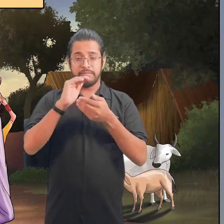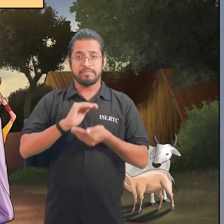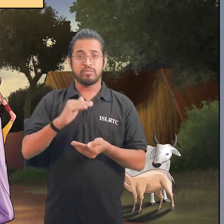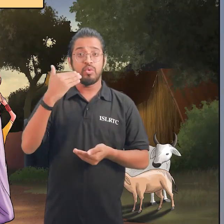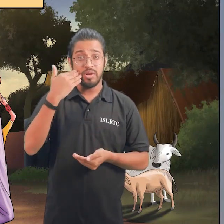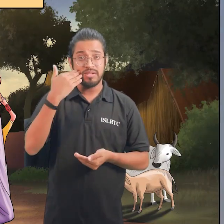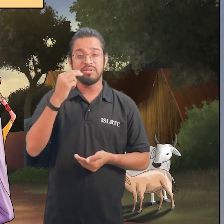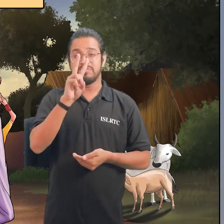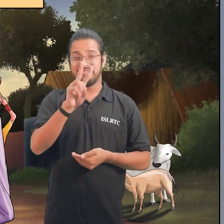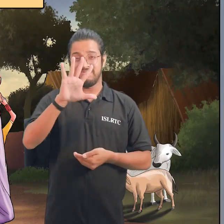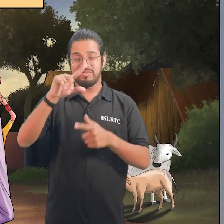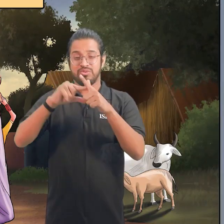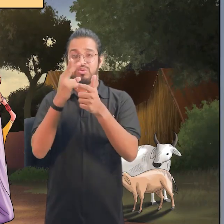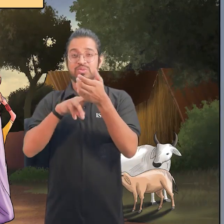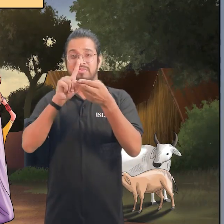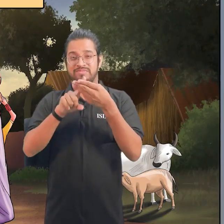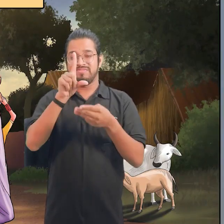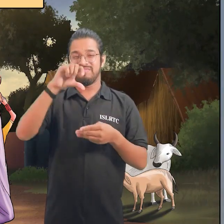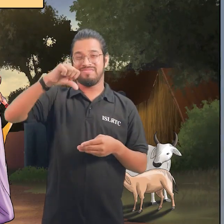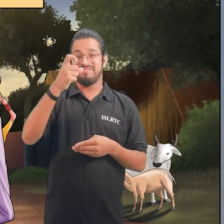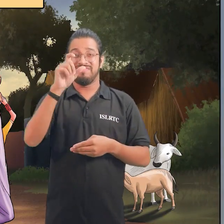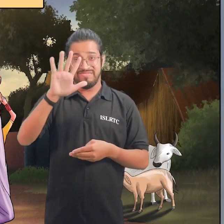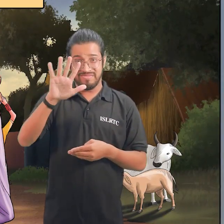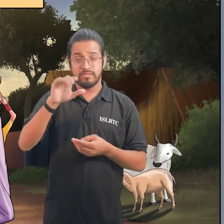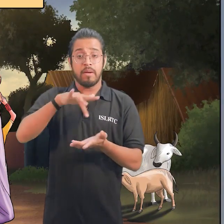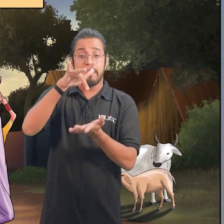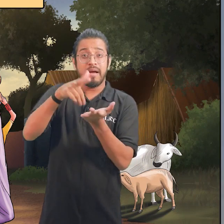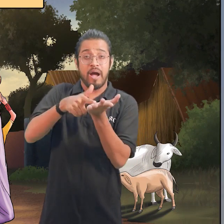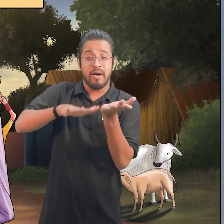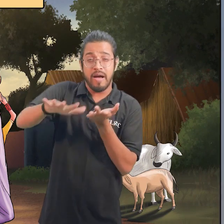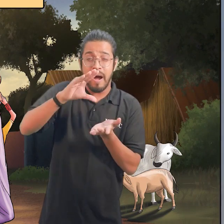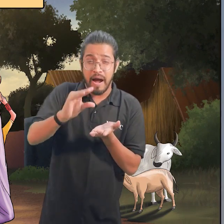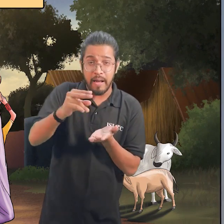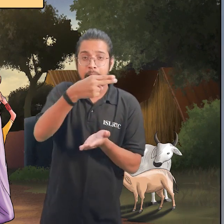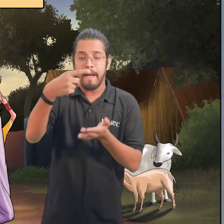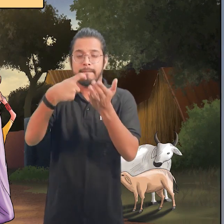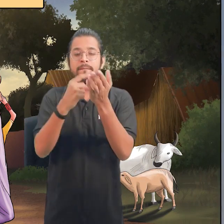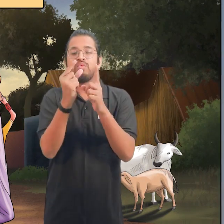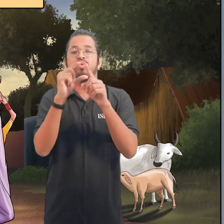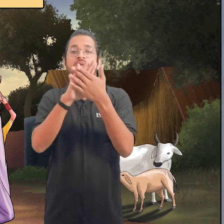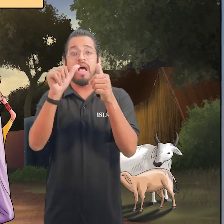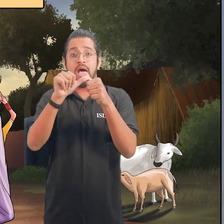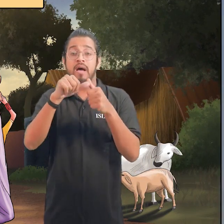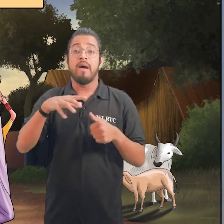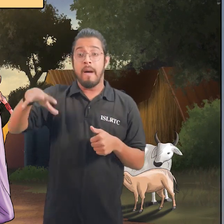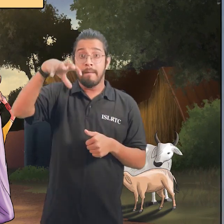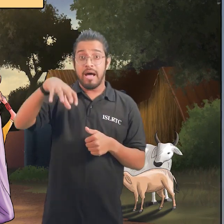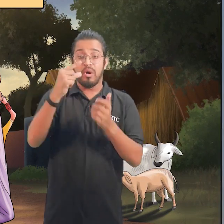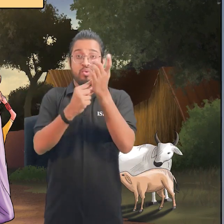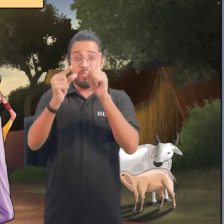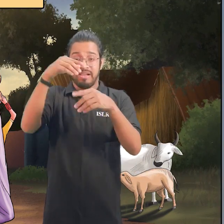Manoj Pandey was born in a small village called Rudha in Sitapur district of Uttar